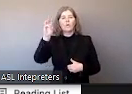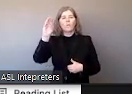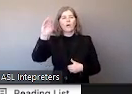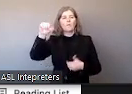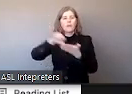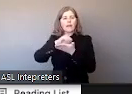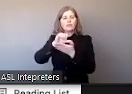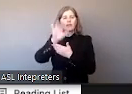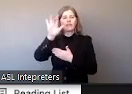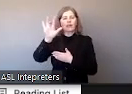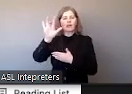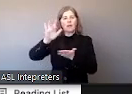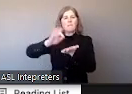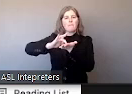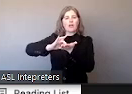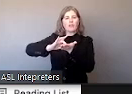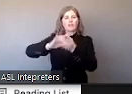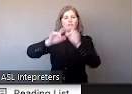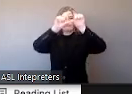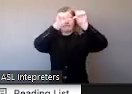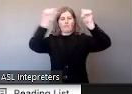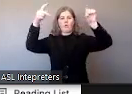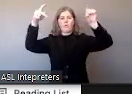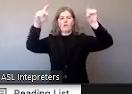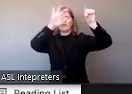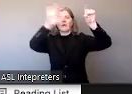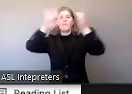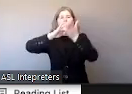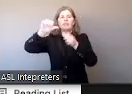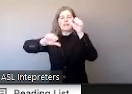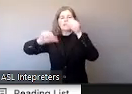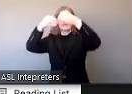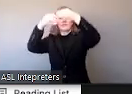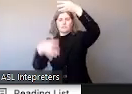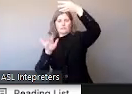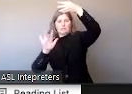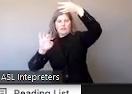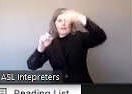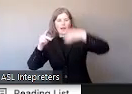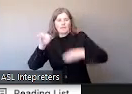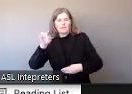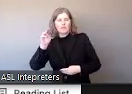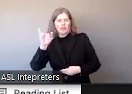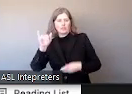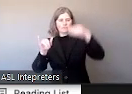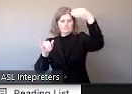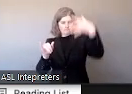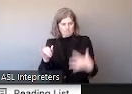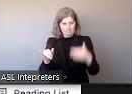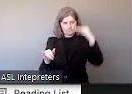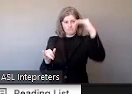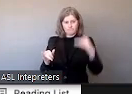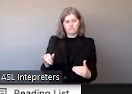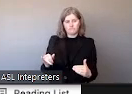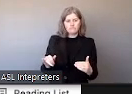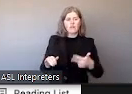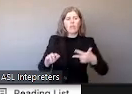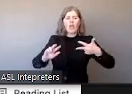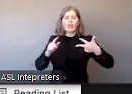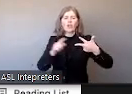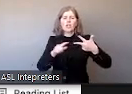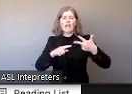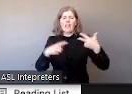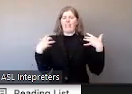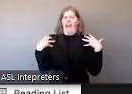on medical and scientific reports, and then click on epidemiology reports. It gets you here. Today, I wanted to talk about the health and